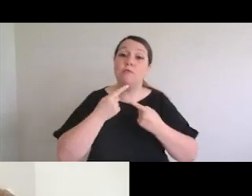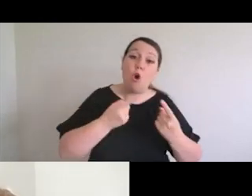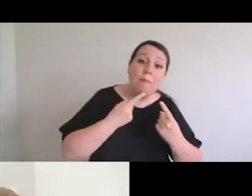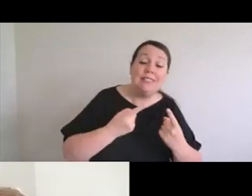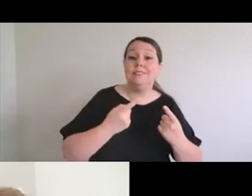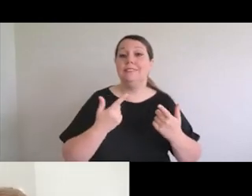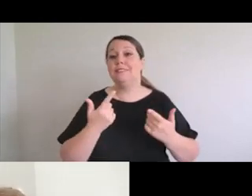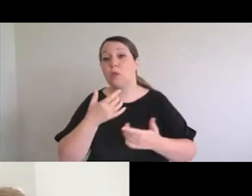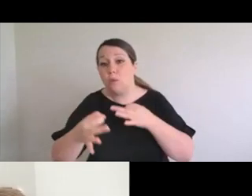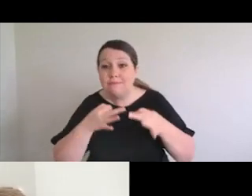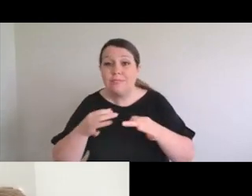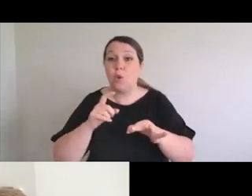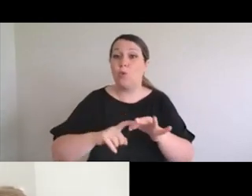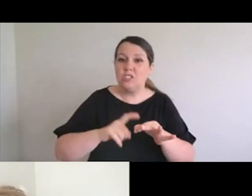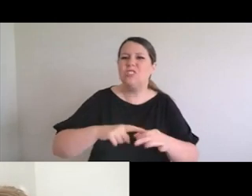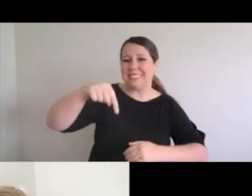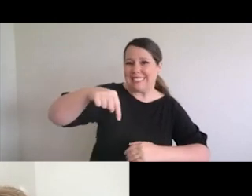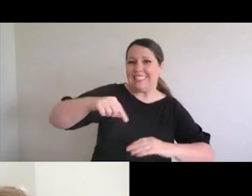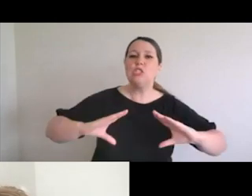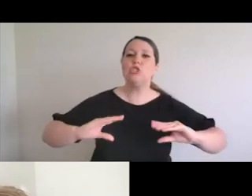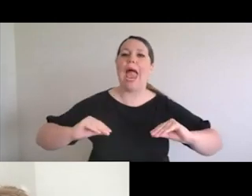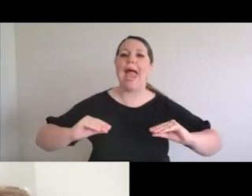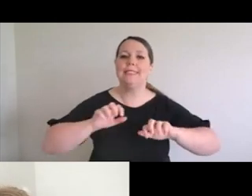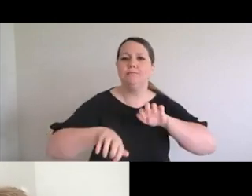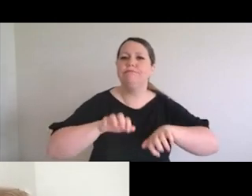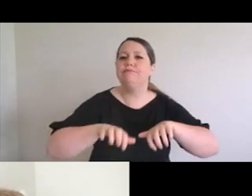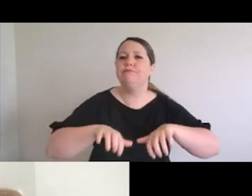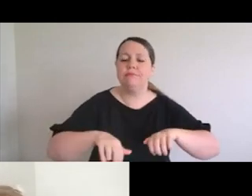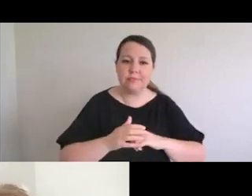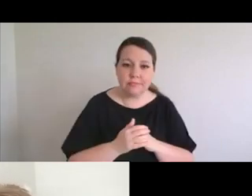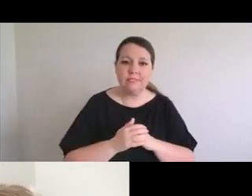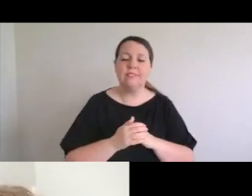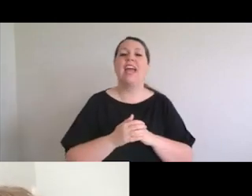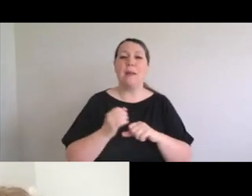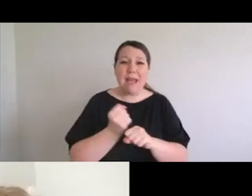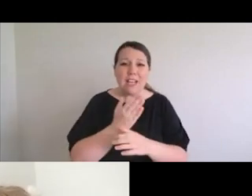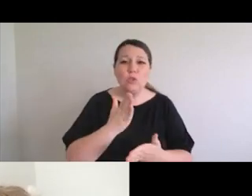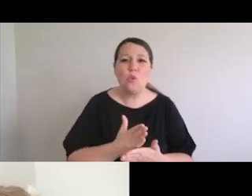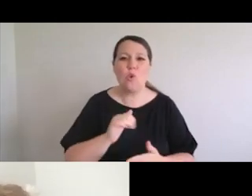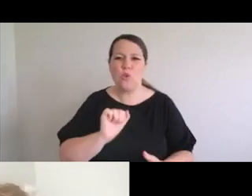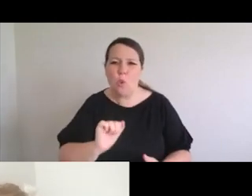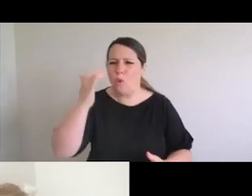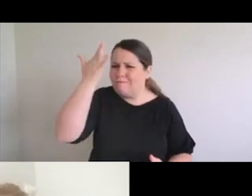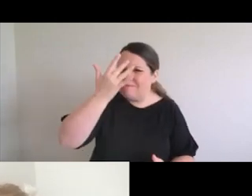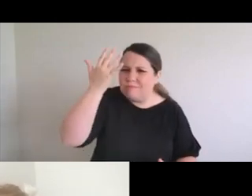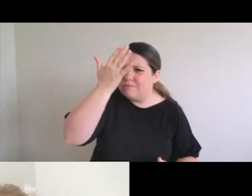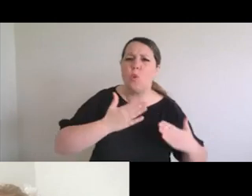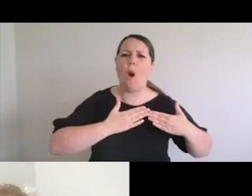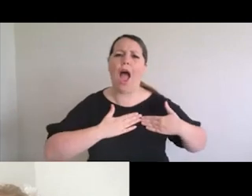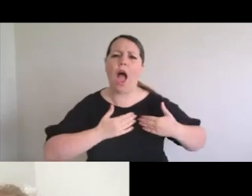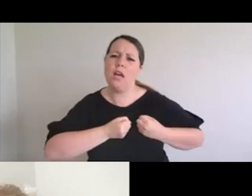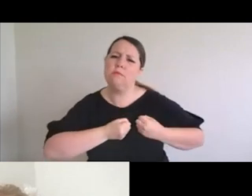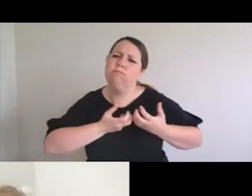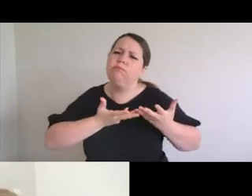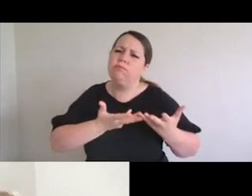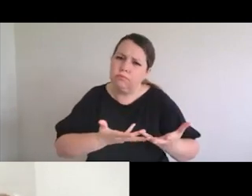your kōrero, your whakaaro, your thoughts, what's in your heart is expressed as we go forward.